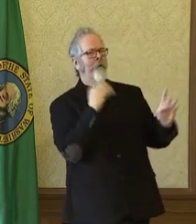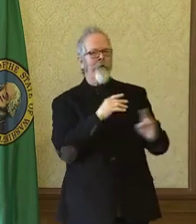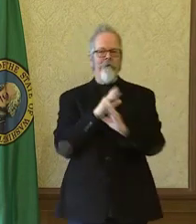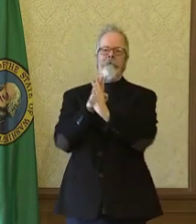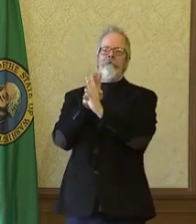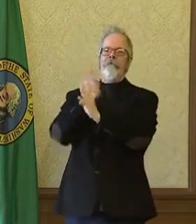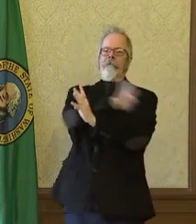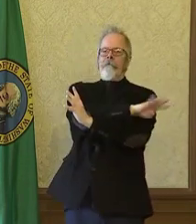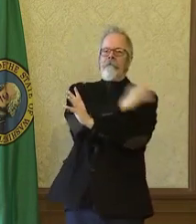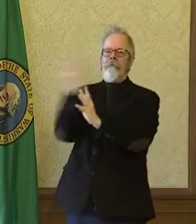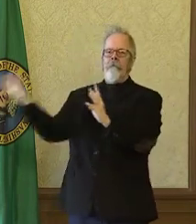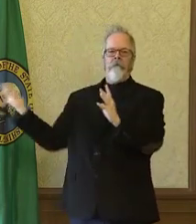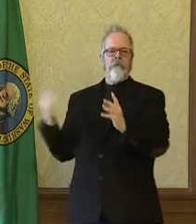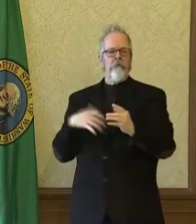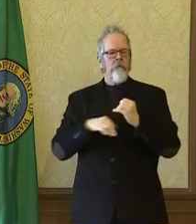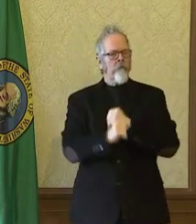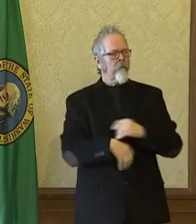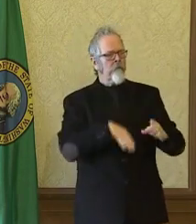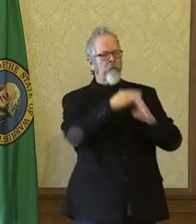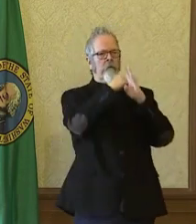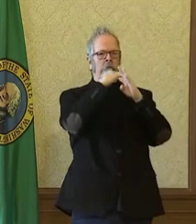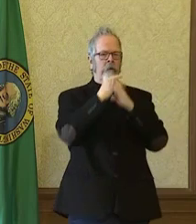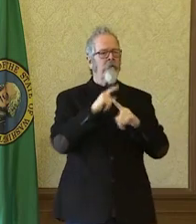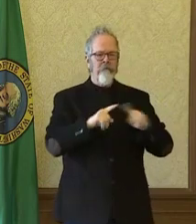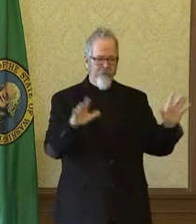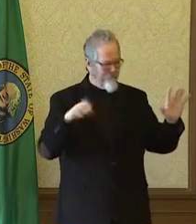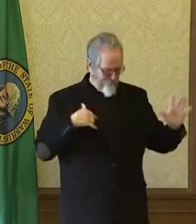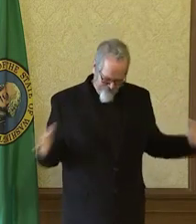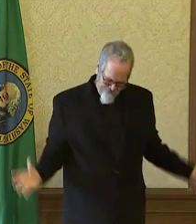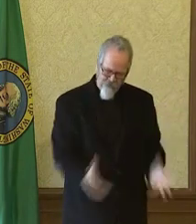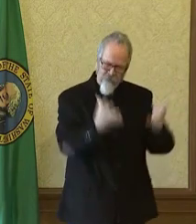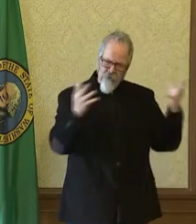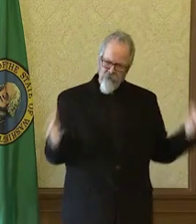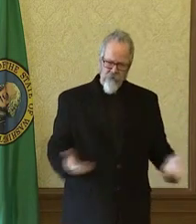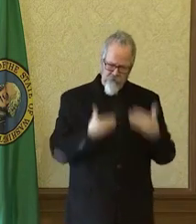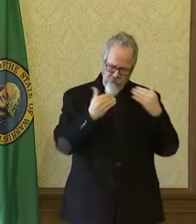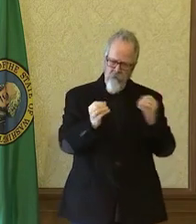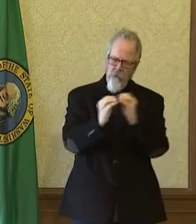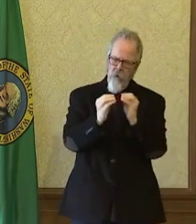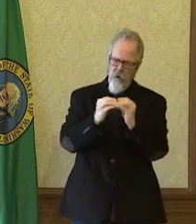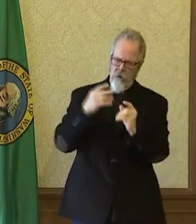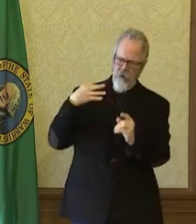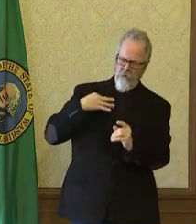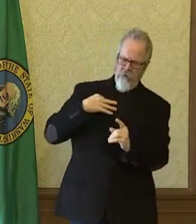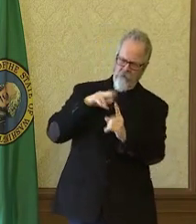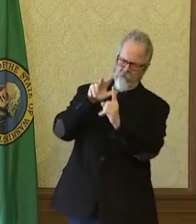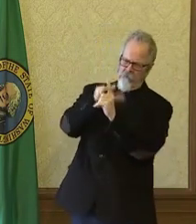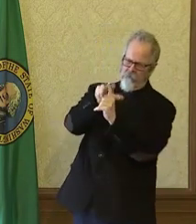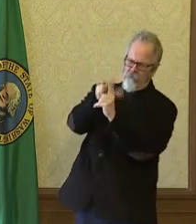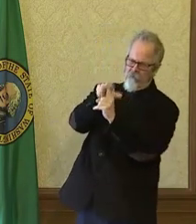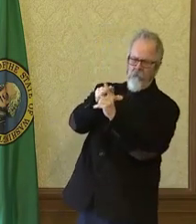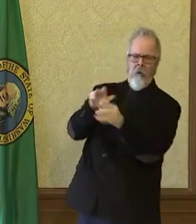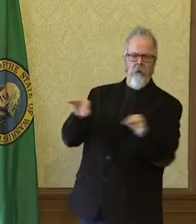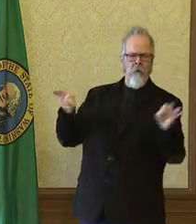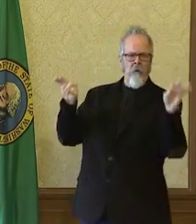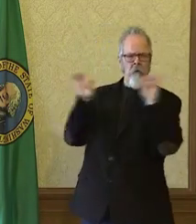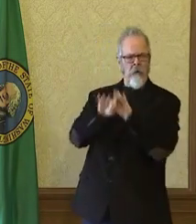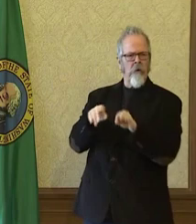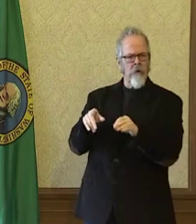dollars on the table. So there is frustration, but we got to keep those applications coming